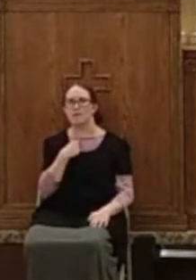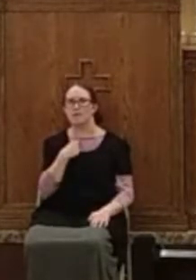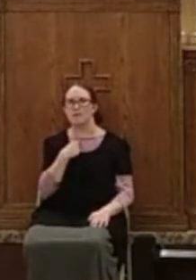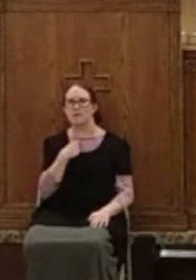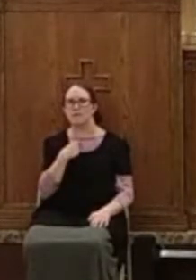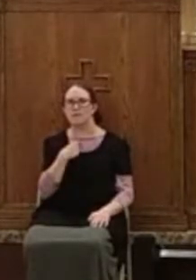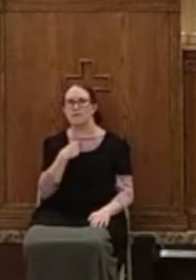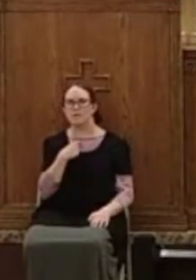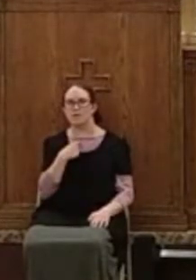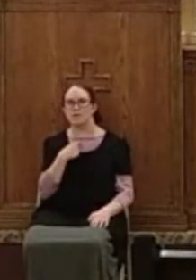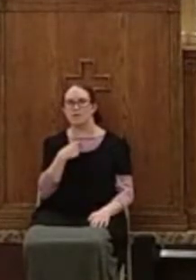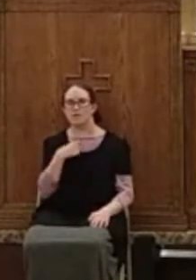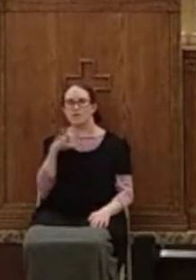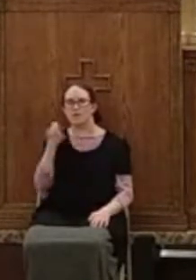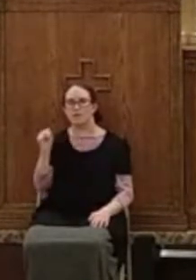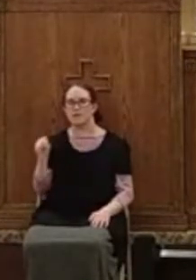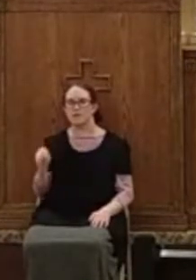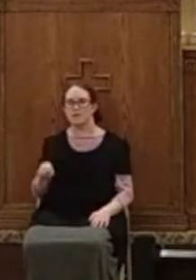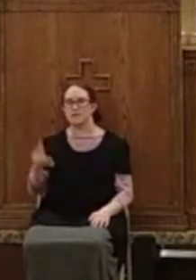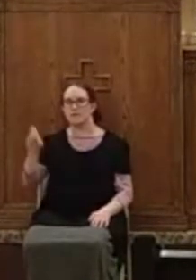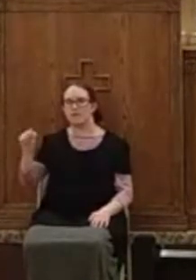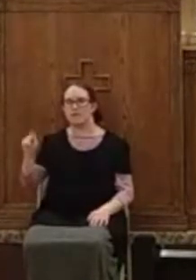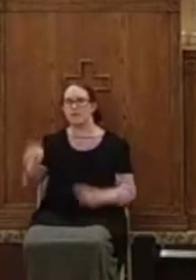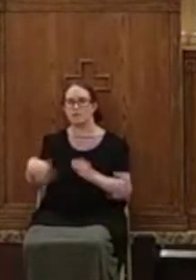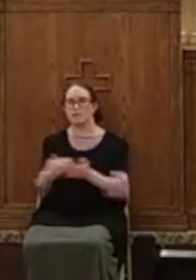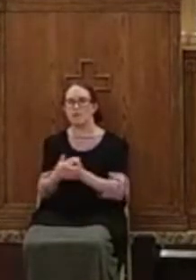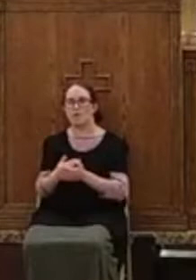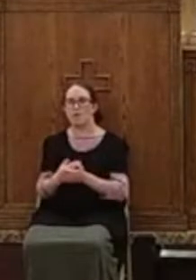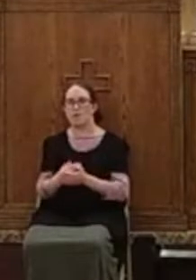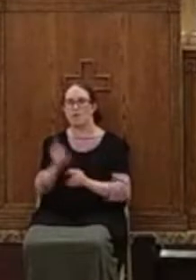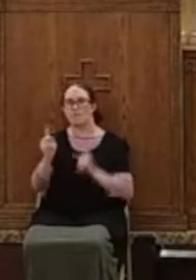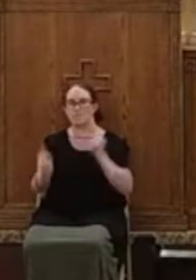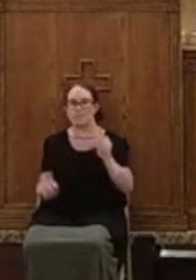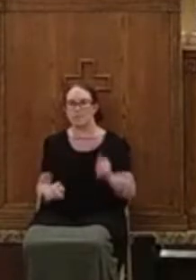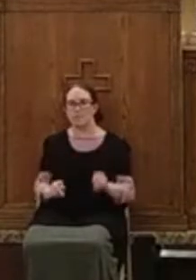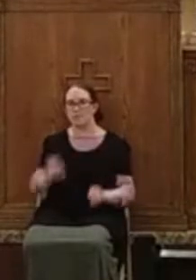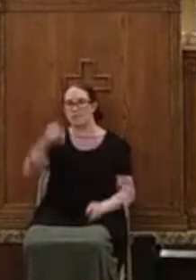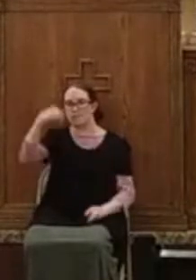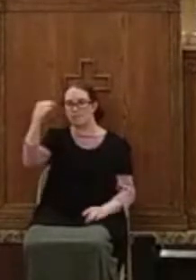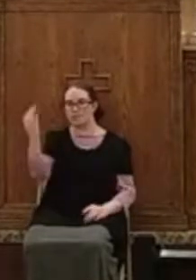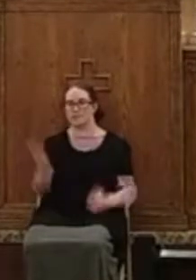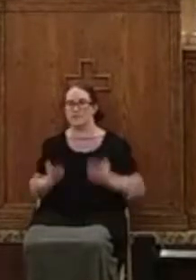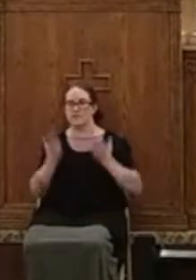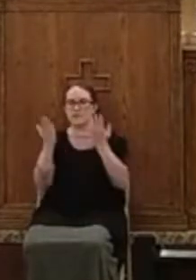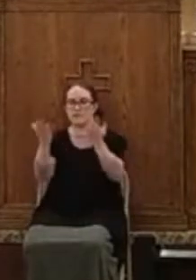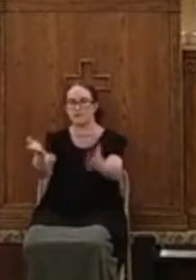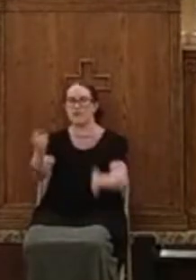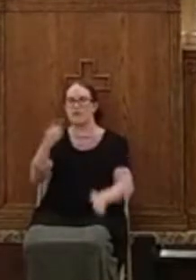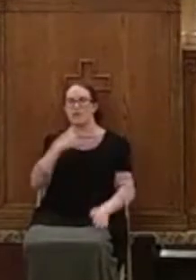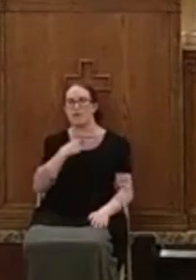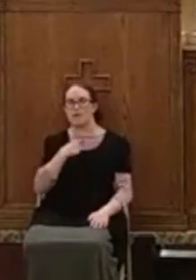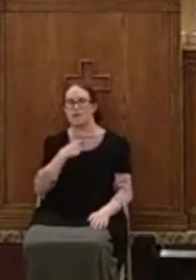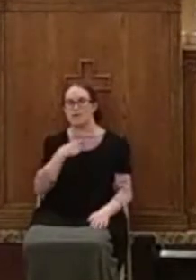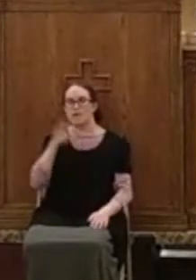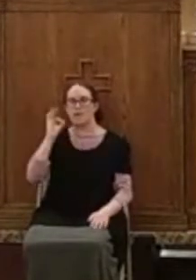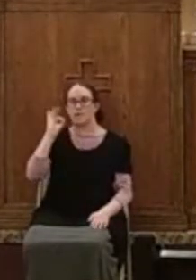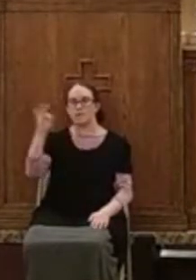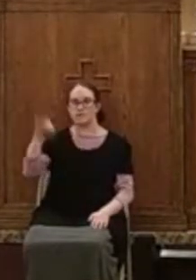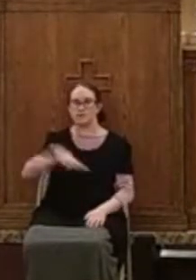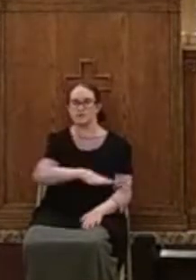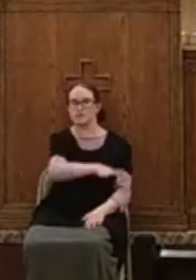am less than the least of all saints, in this grace given that I should preach among